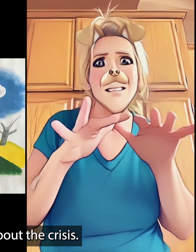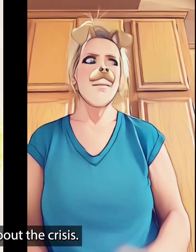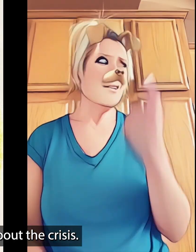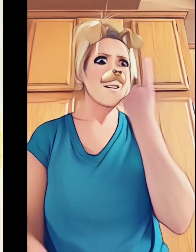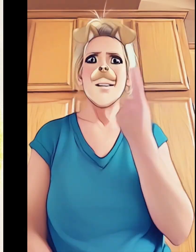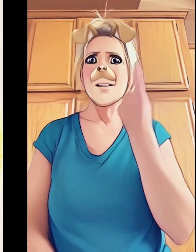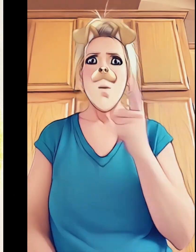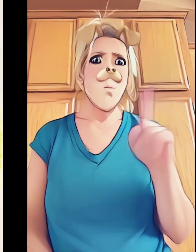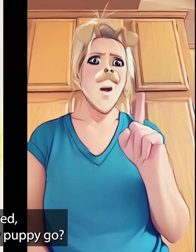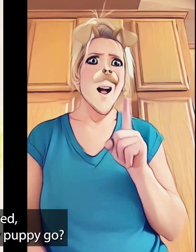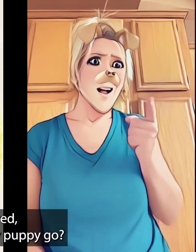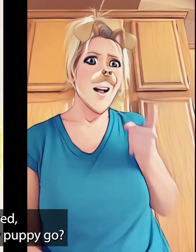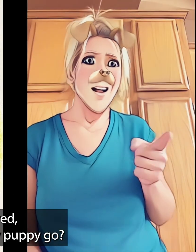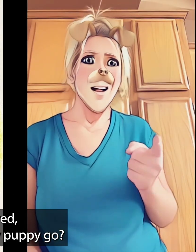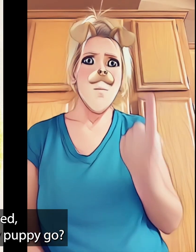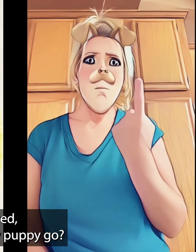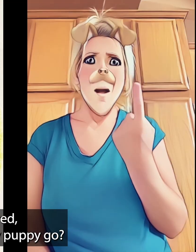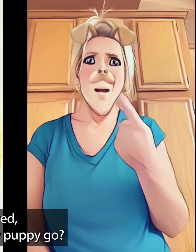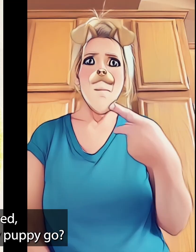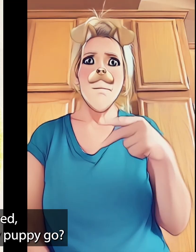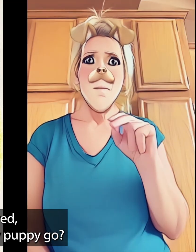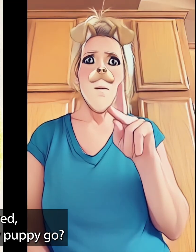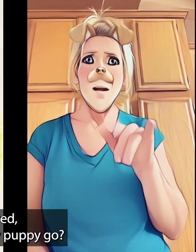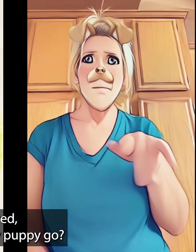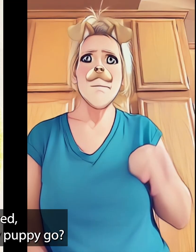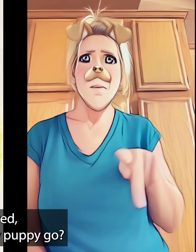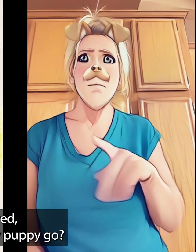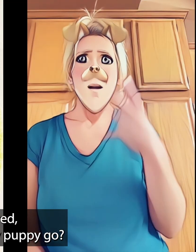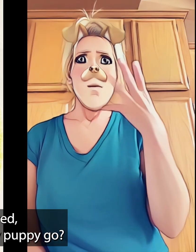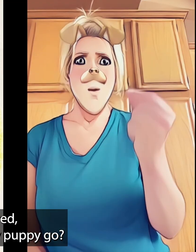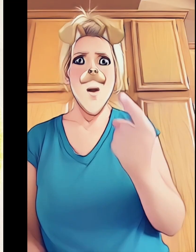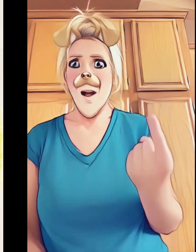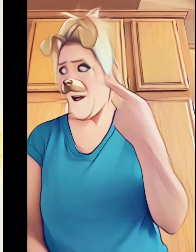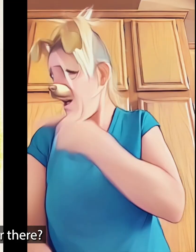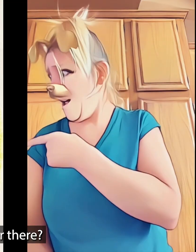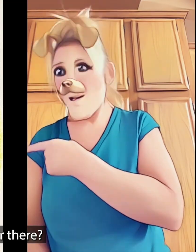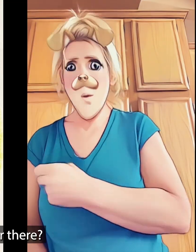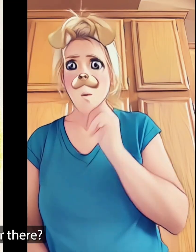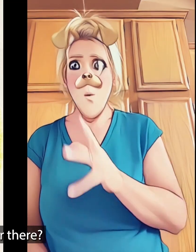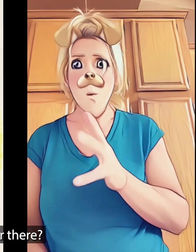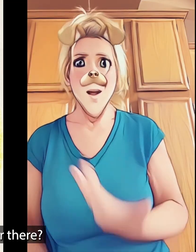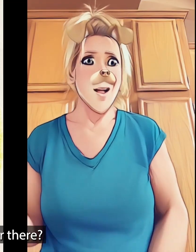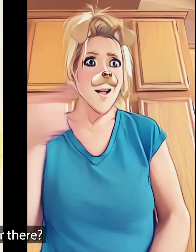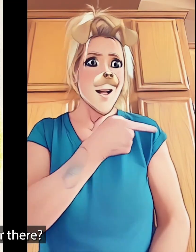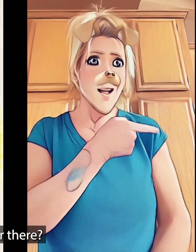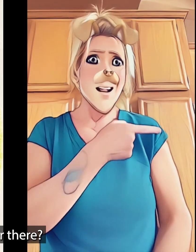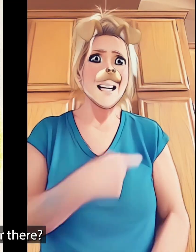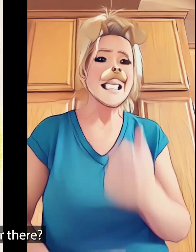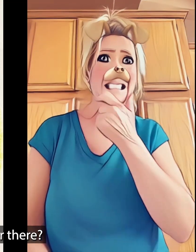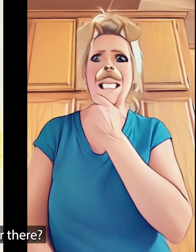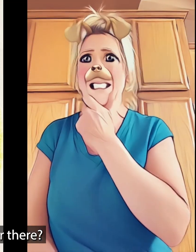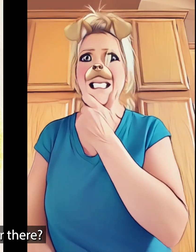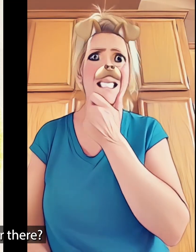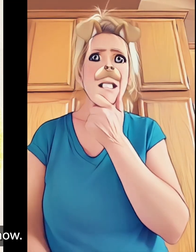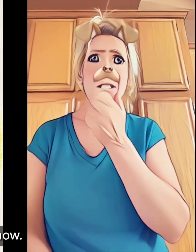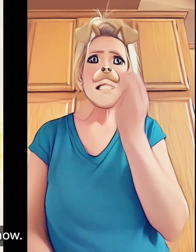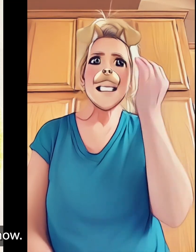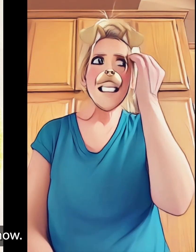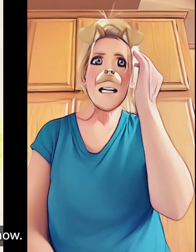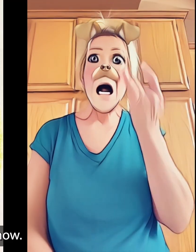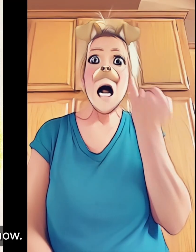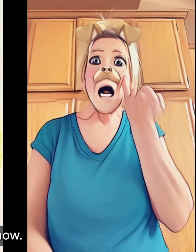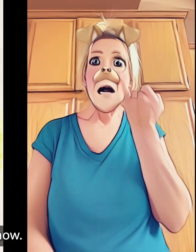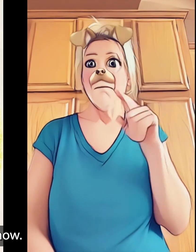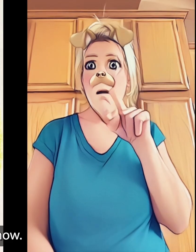crisis. They wondered, where did that poky puppy go? Over there or over there? They